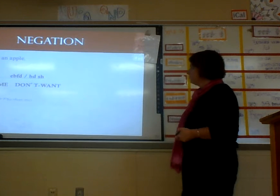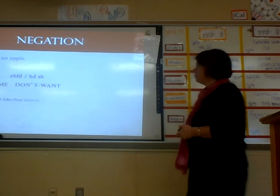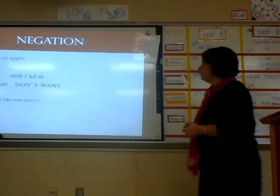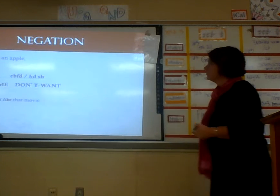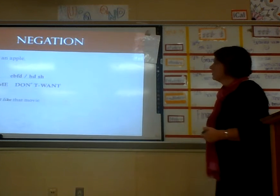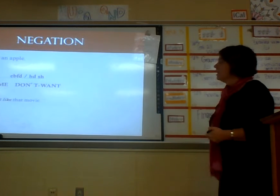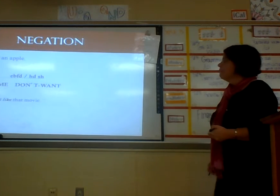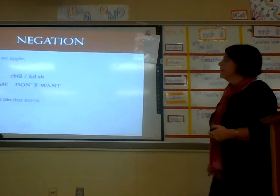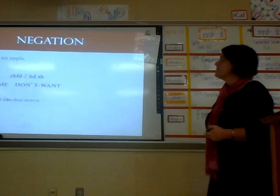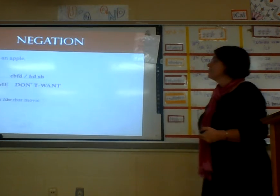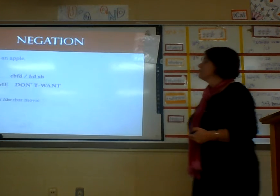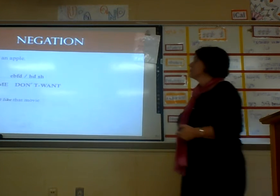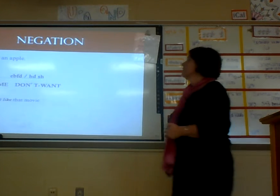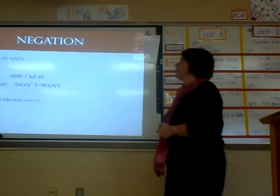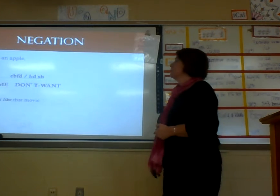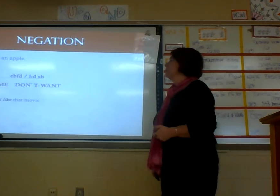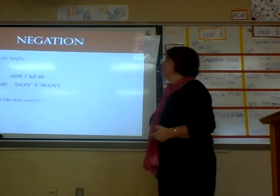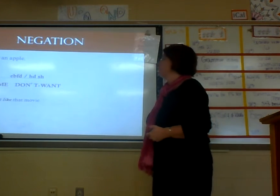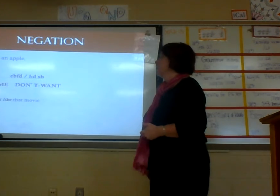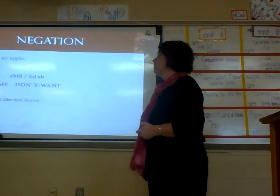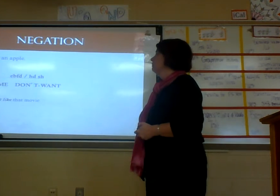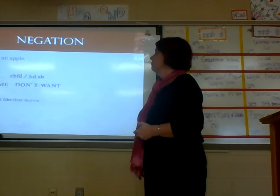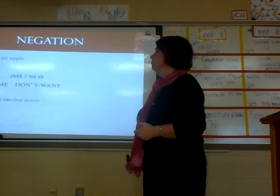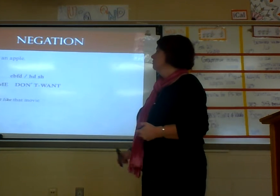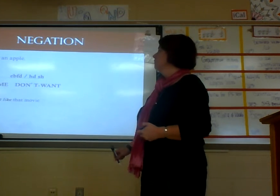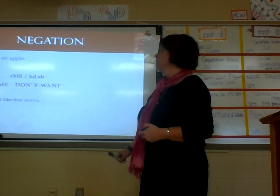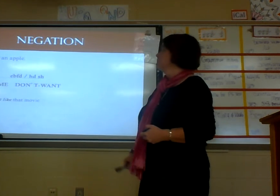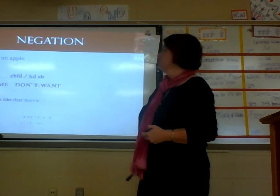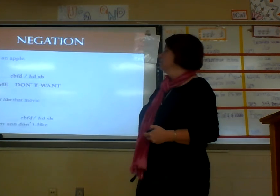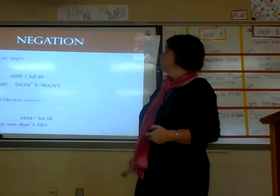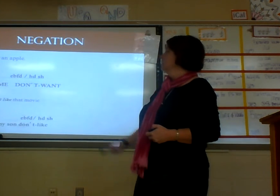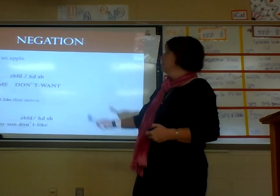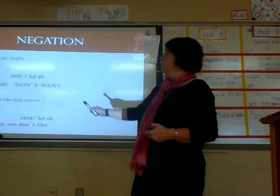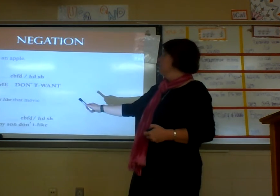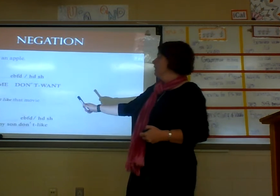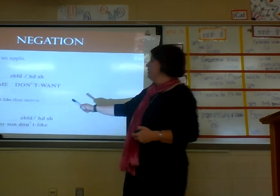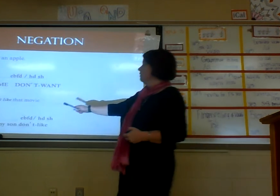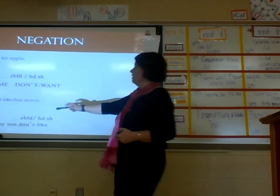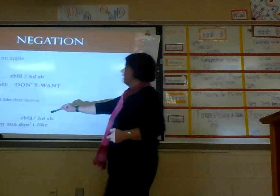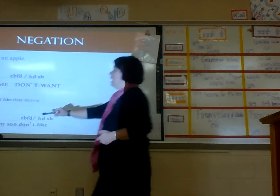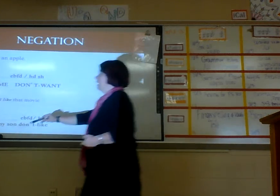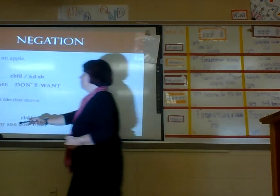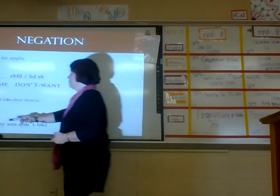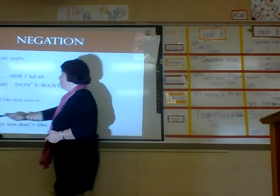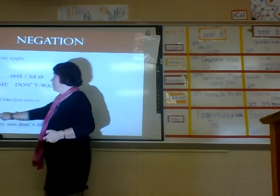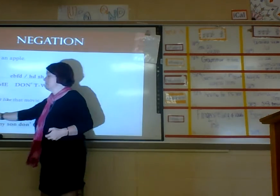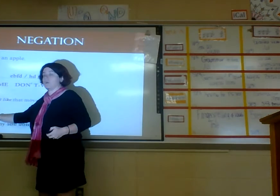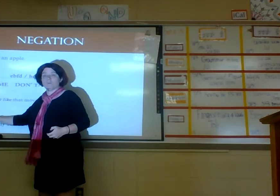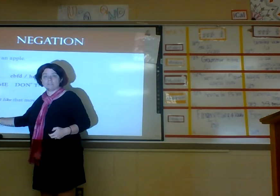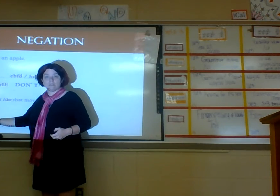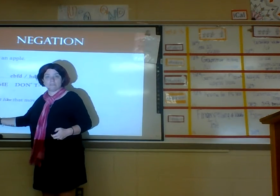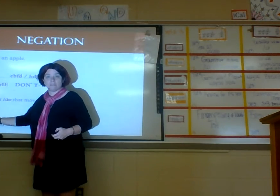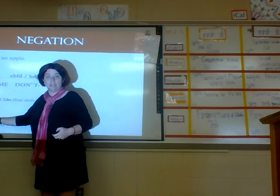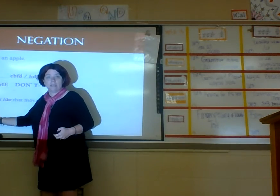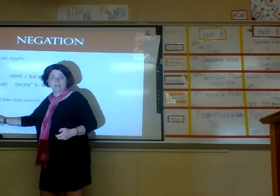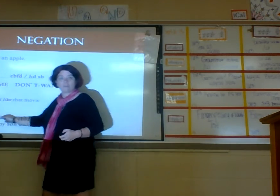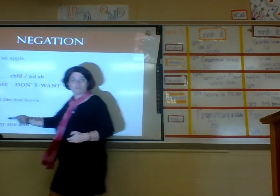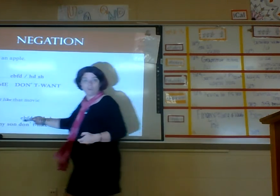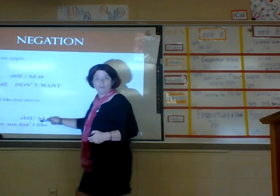My son doesn't like that movie. Again, Eyebrows raised always starts at the end, draws all